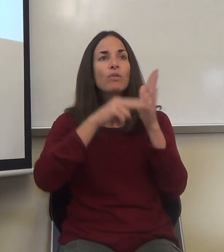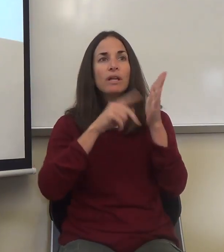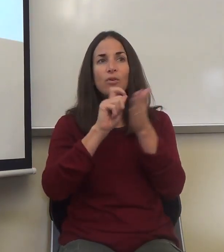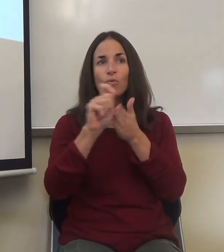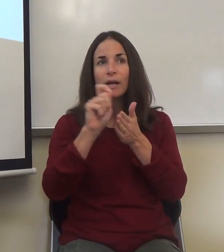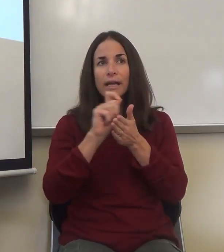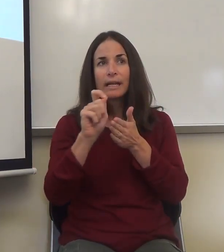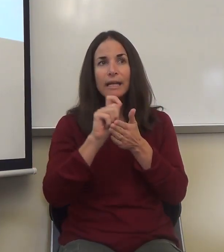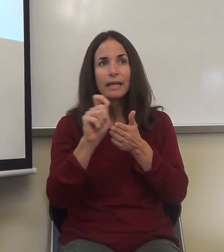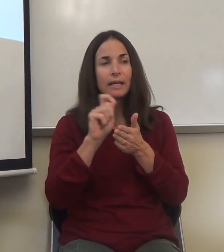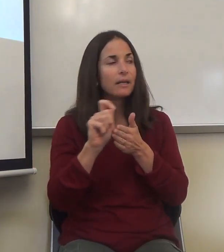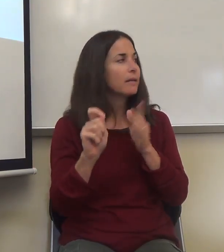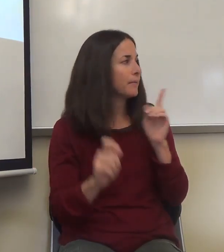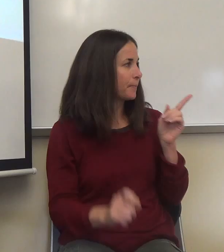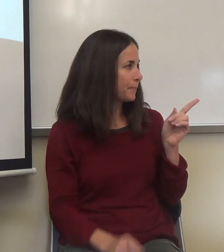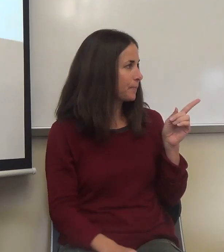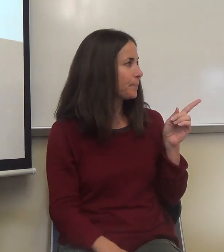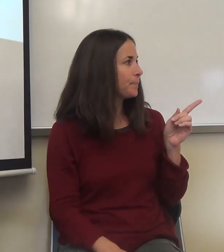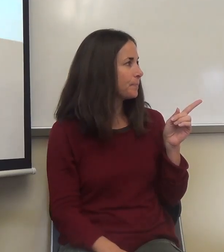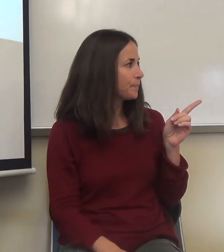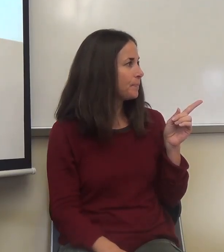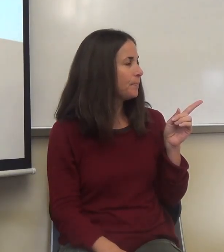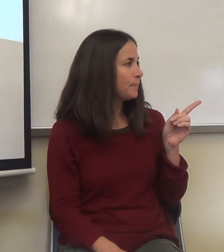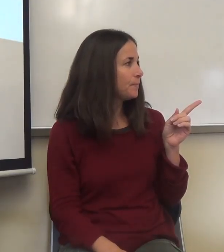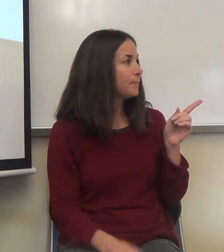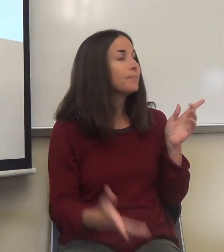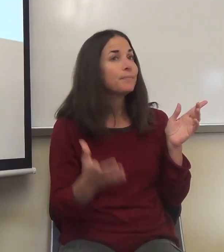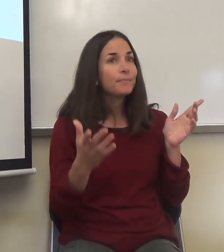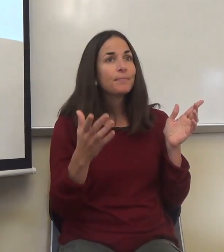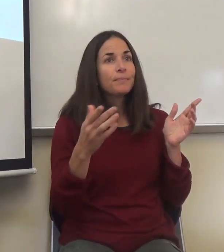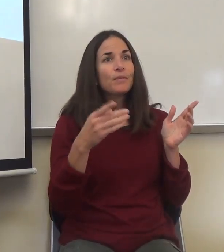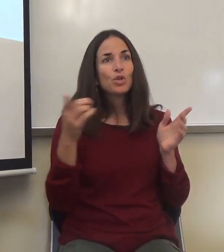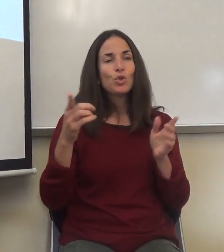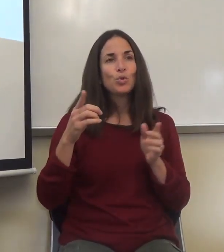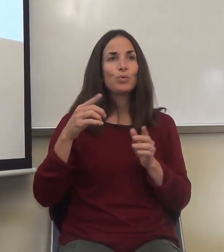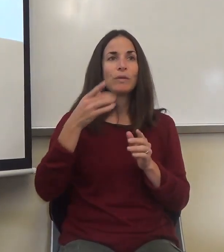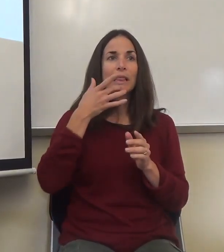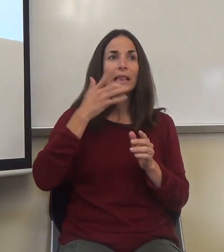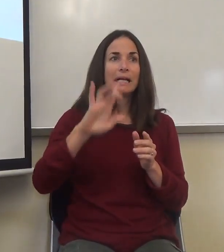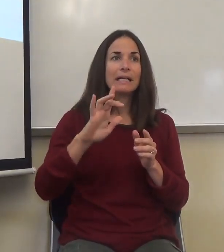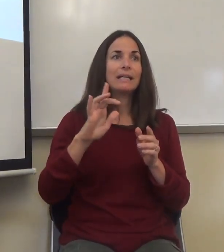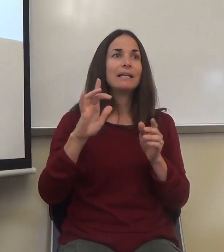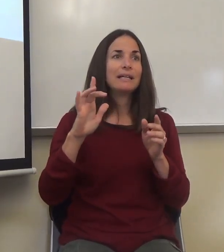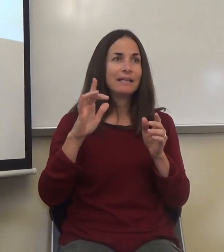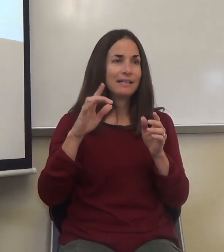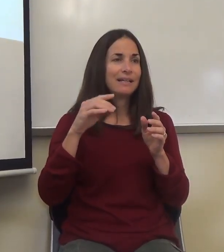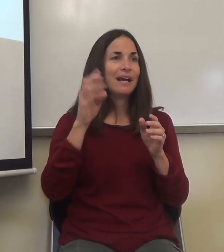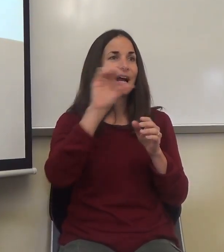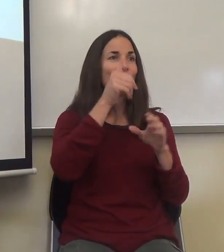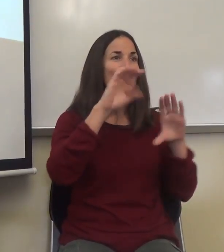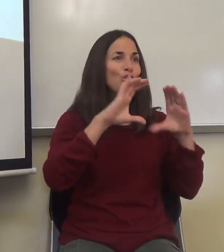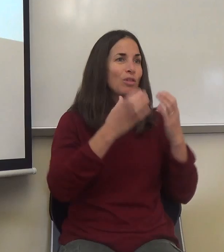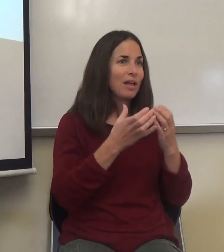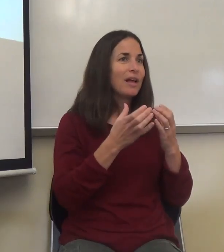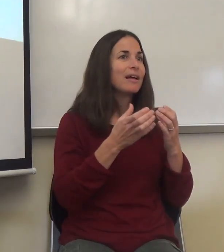an abolitionist is a person who was against slavery.